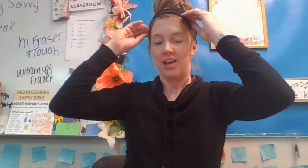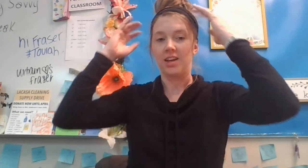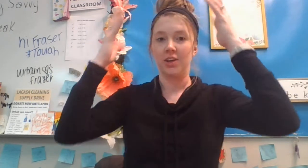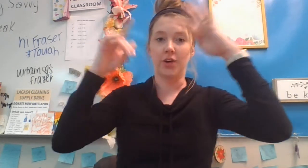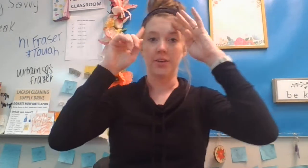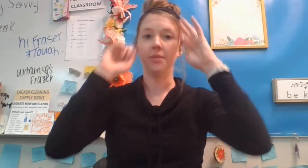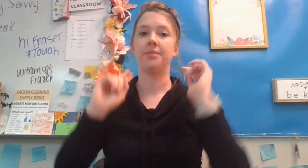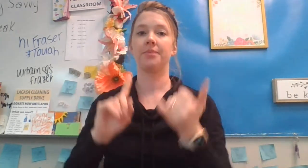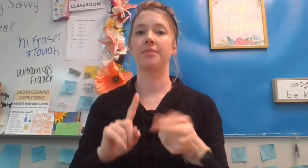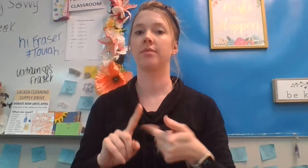Dresser.